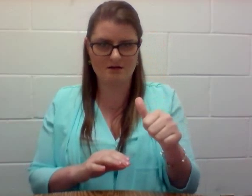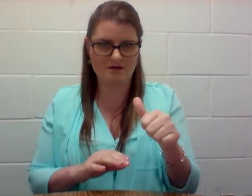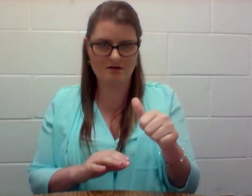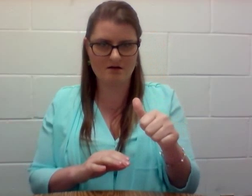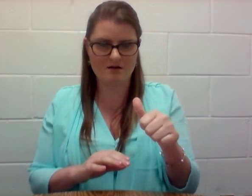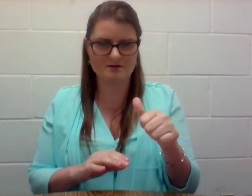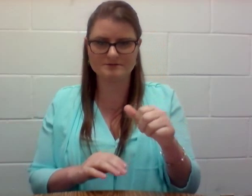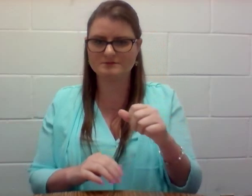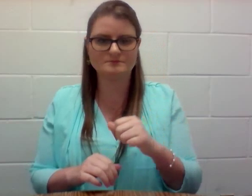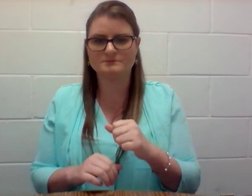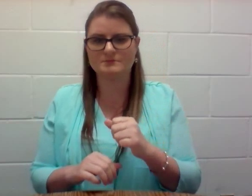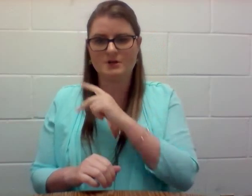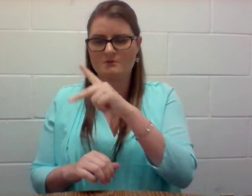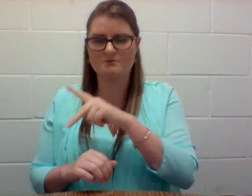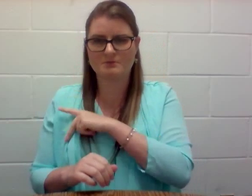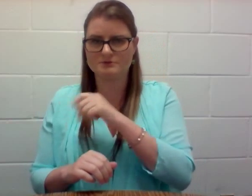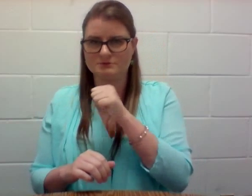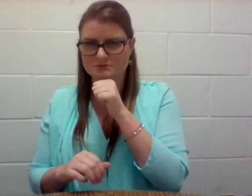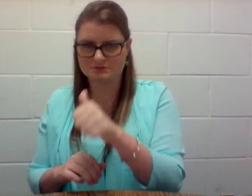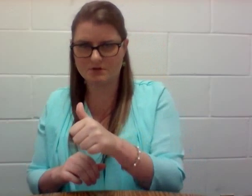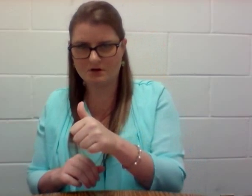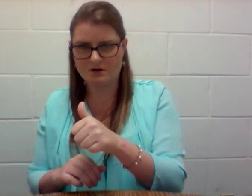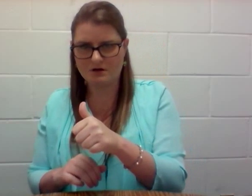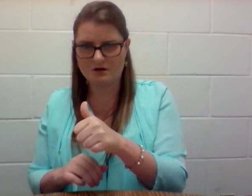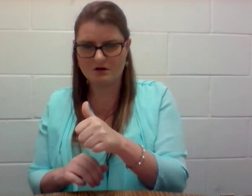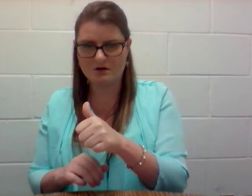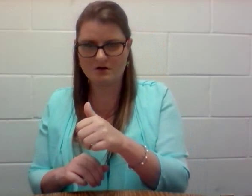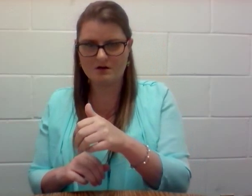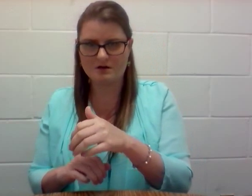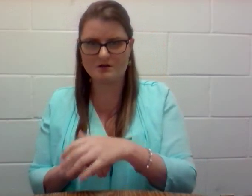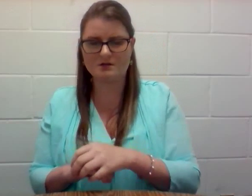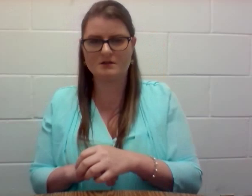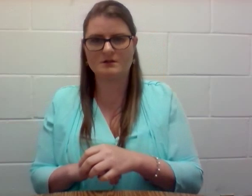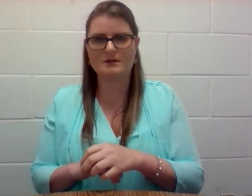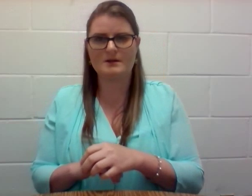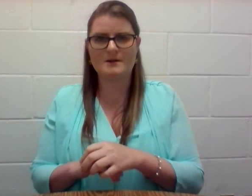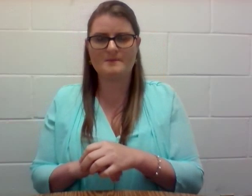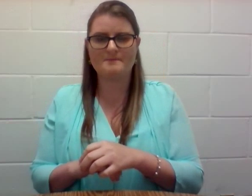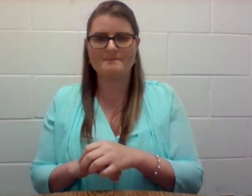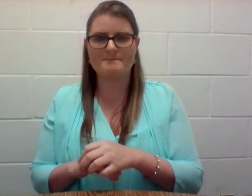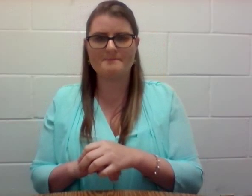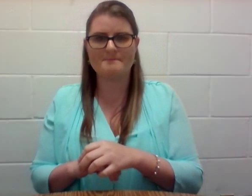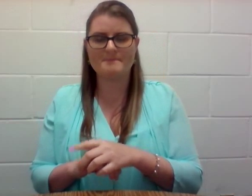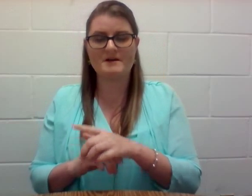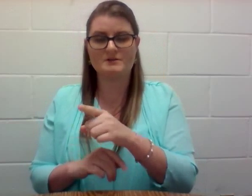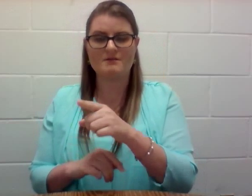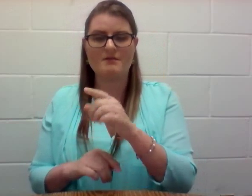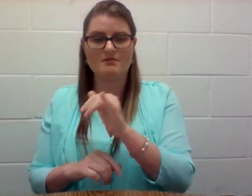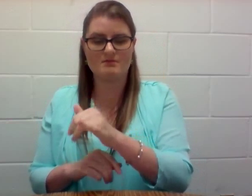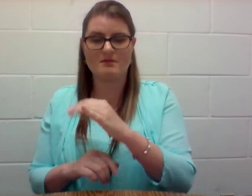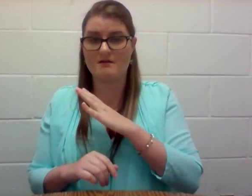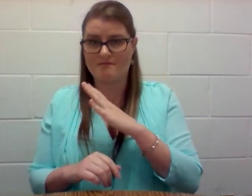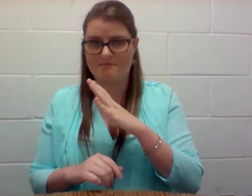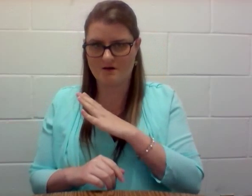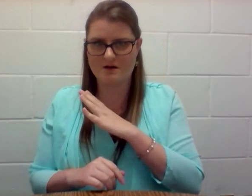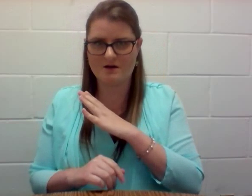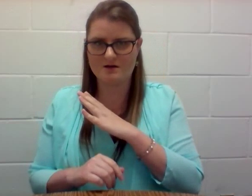mean, I don't think those would necessarily push the limits of what is appropriate. That's my general paradigm of